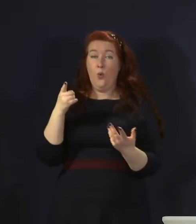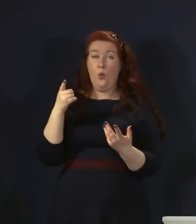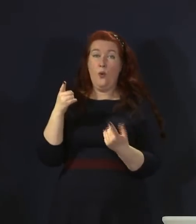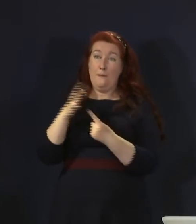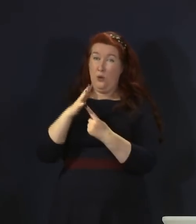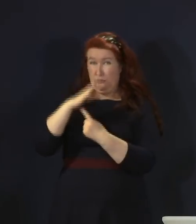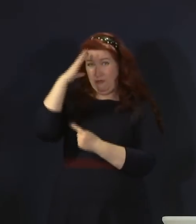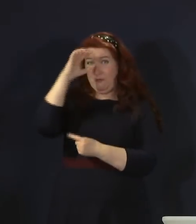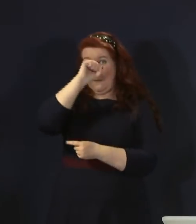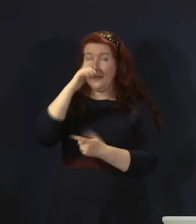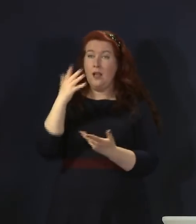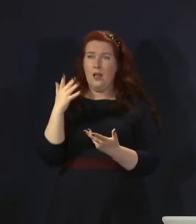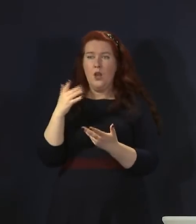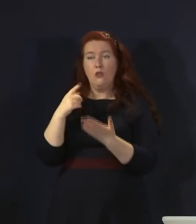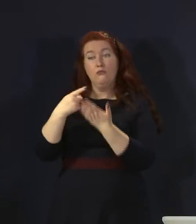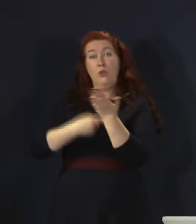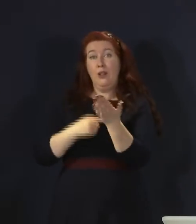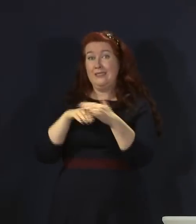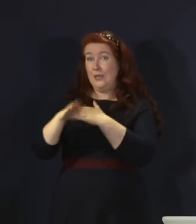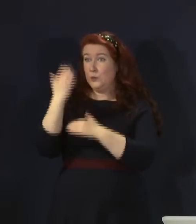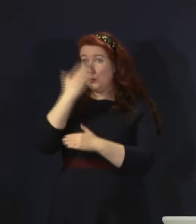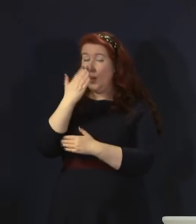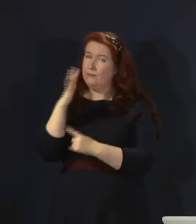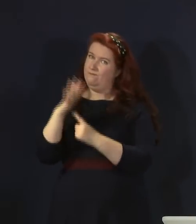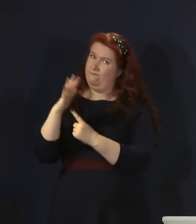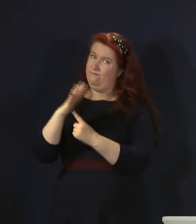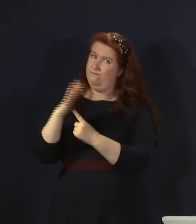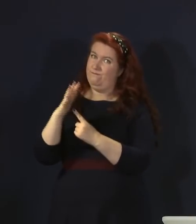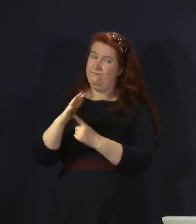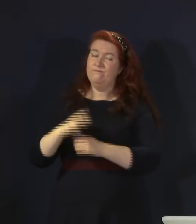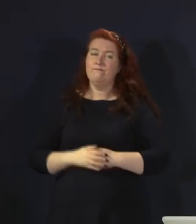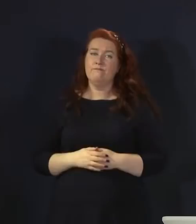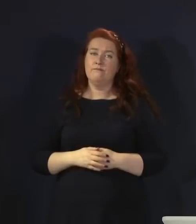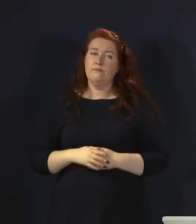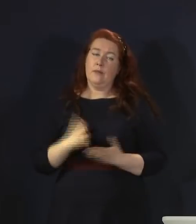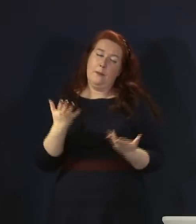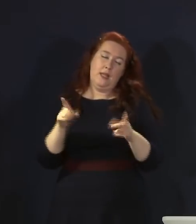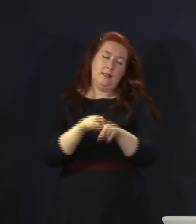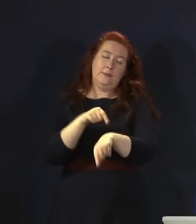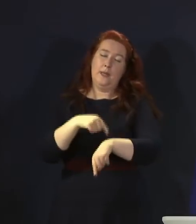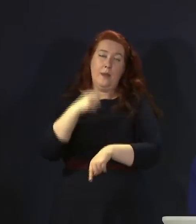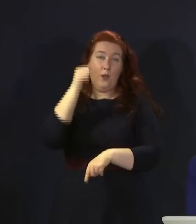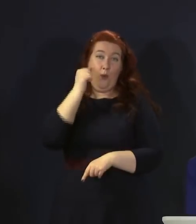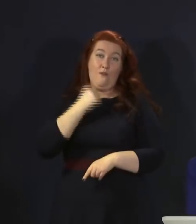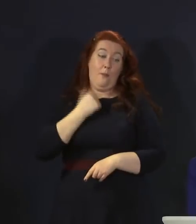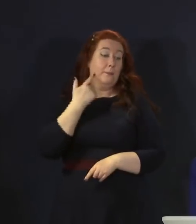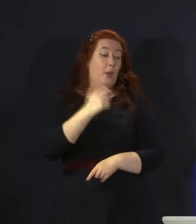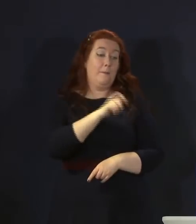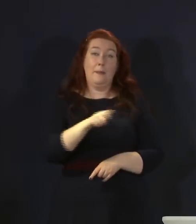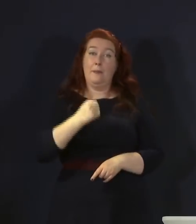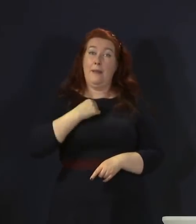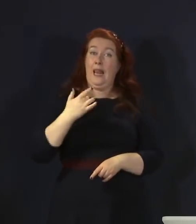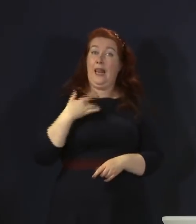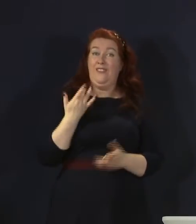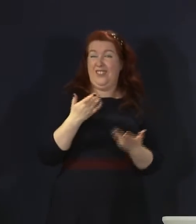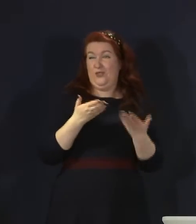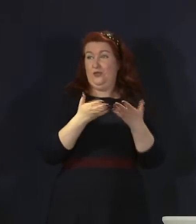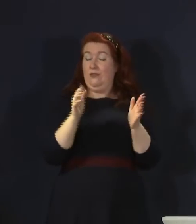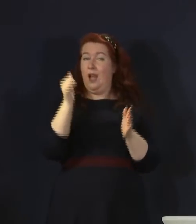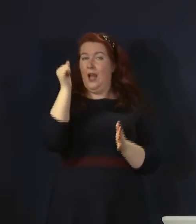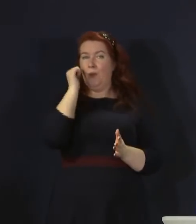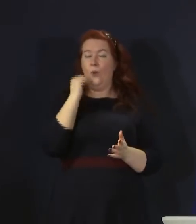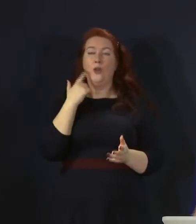that mitigations in schools continue to be important. But equally, I know from the young people in my own life as well as more generally